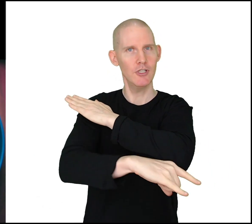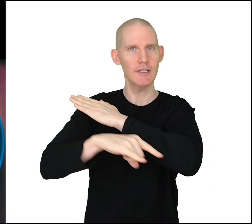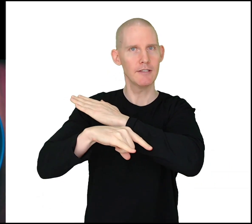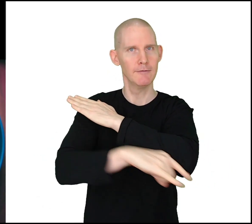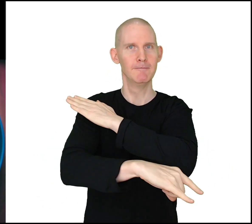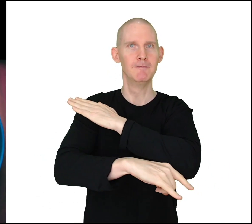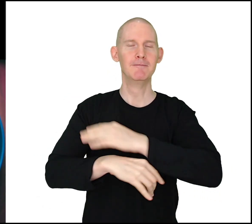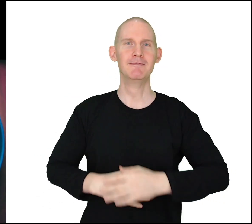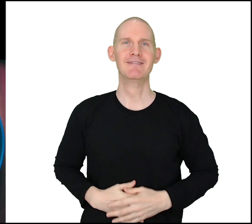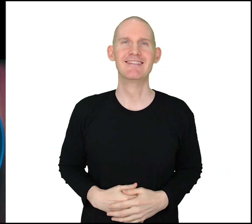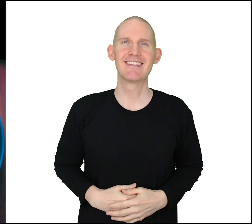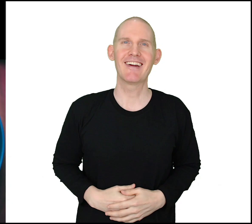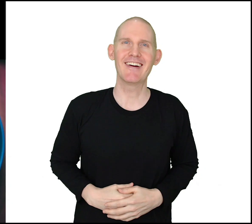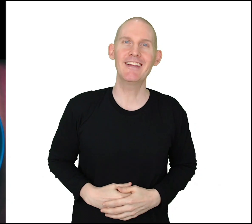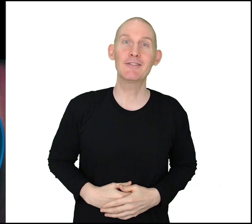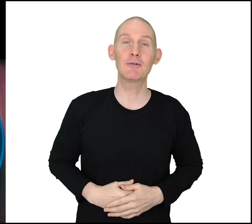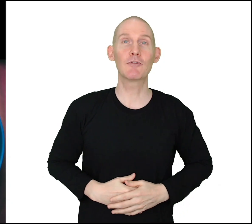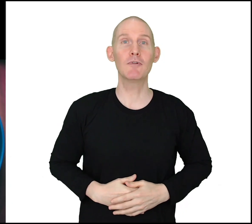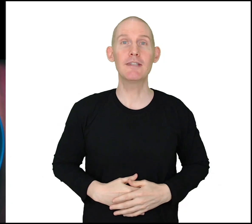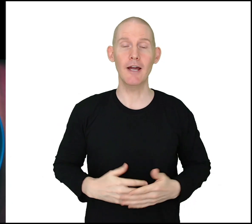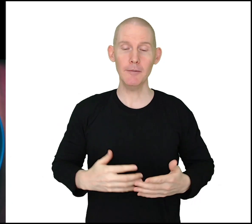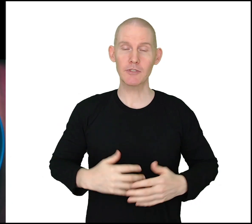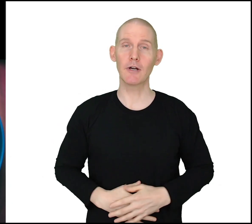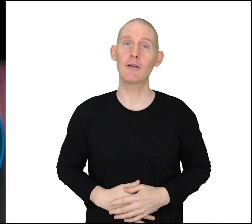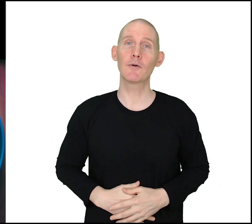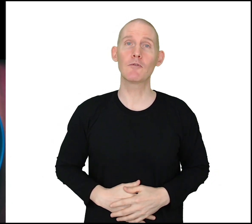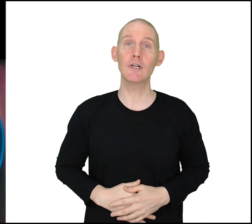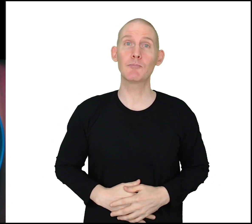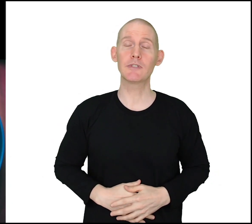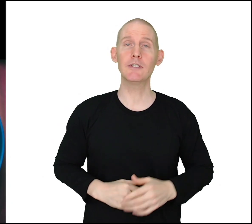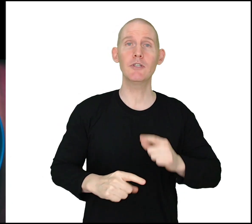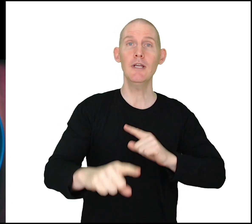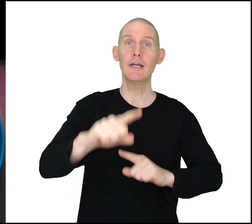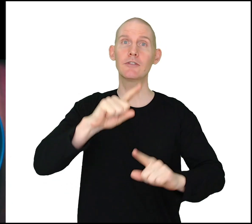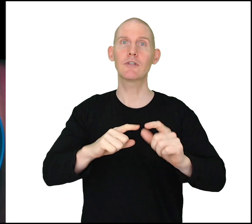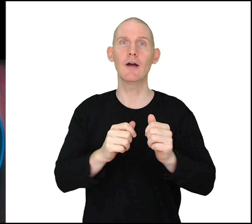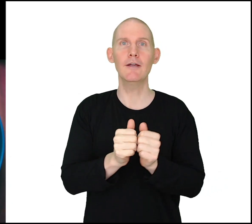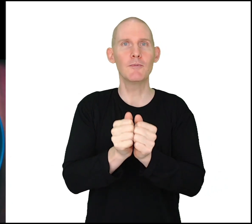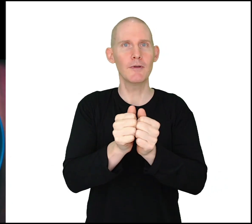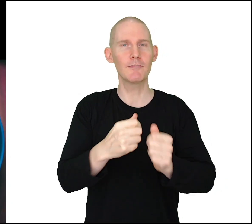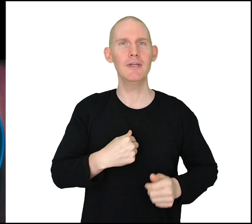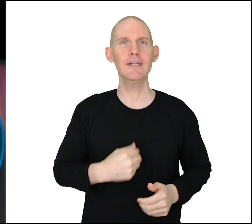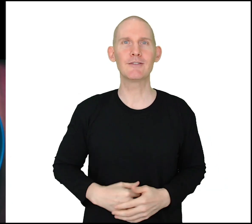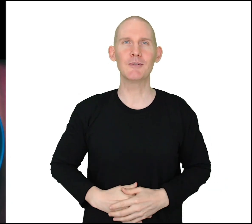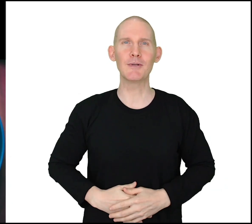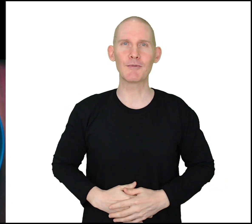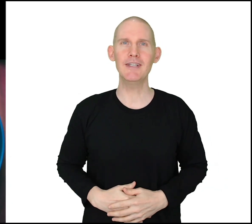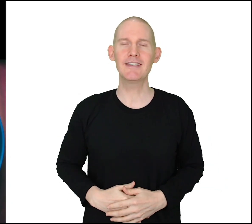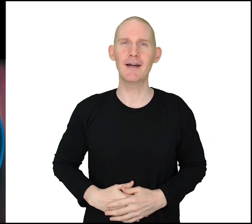cheat. All right, let's do it 3 times, starting from the rest position. Sign with me. Let's do it 3 times.